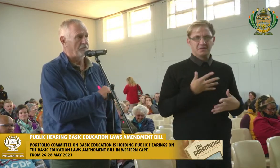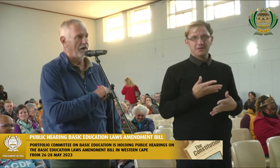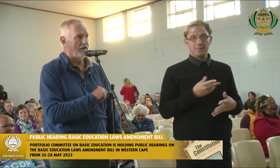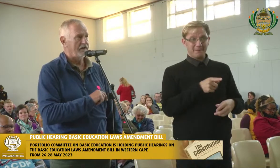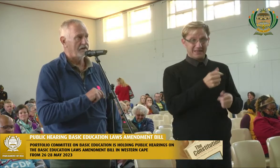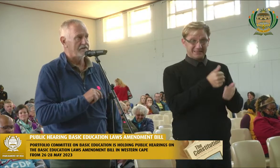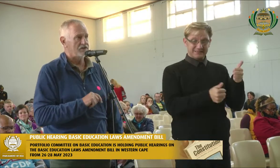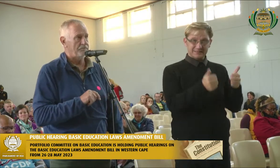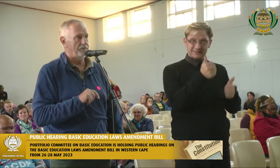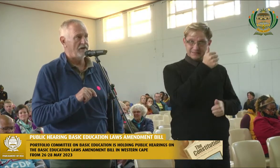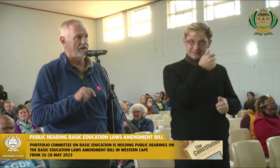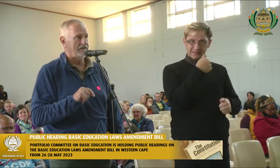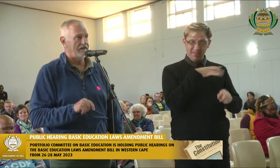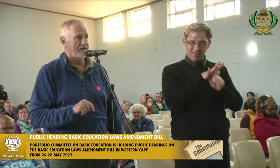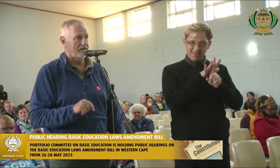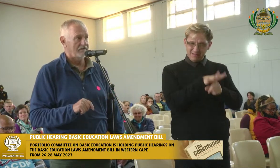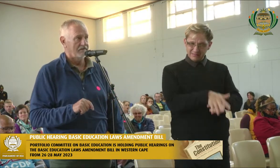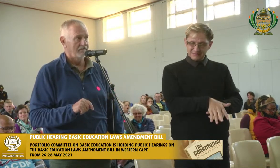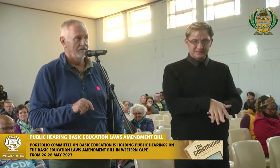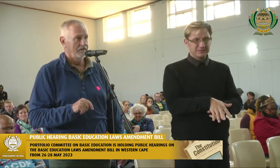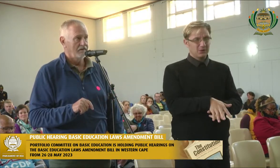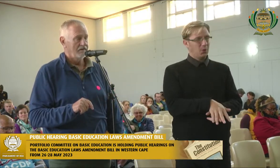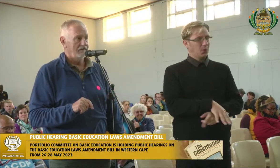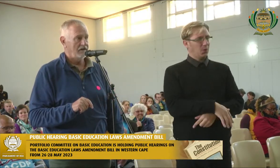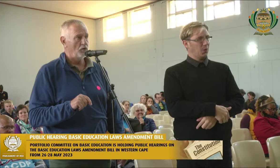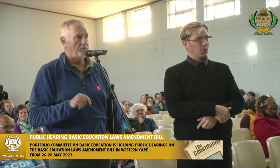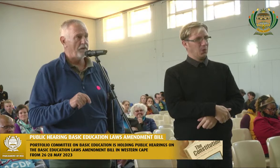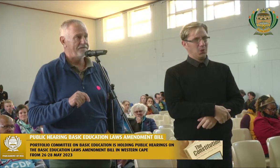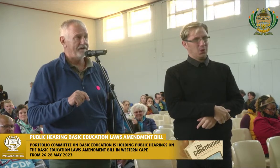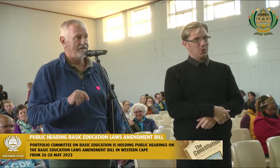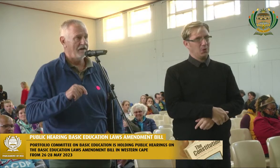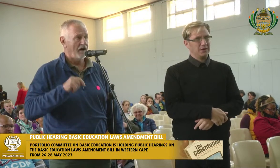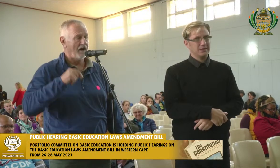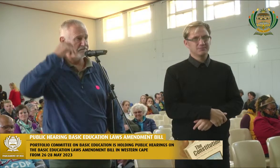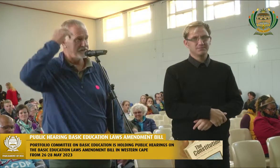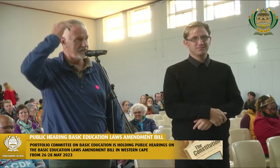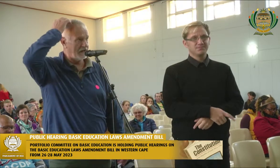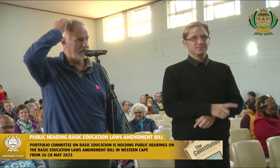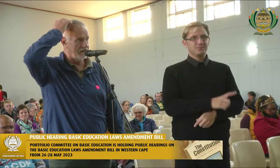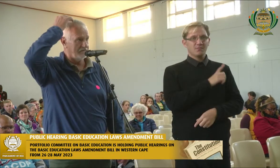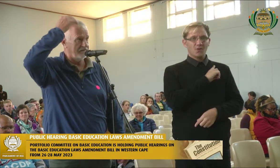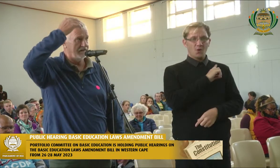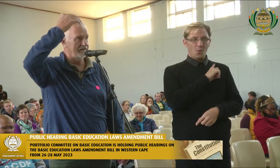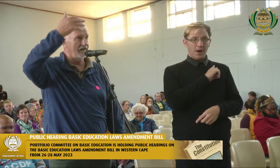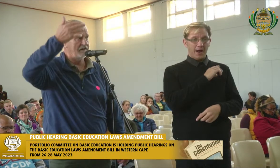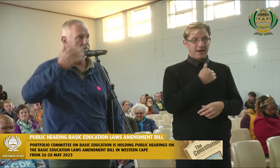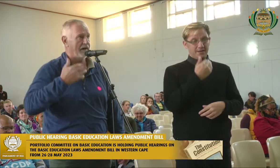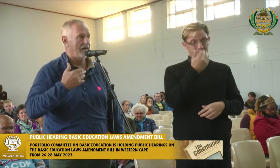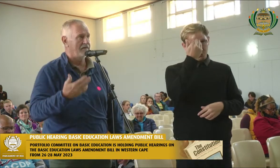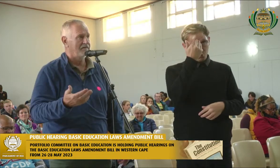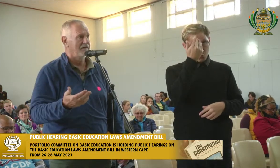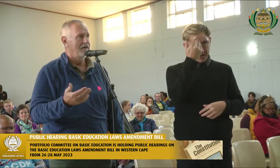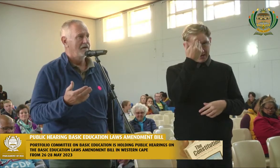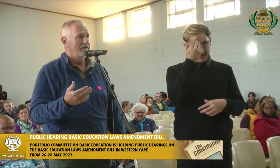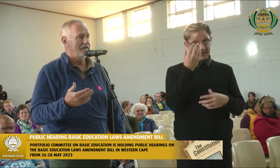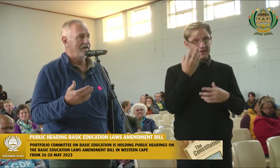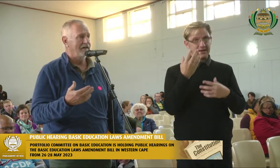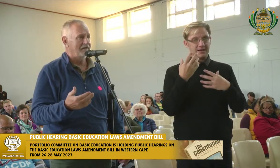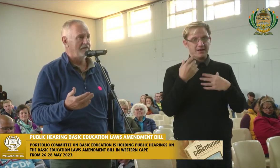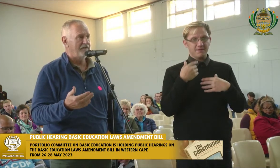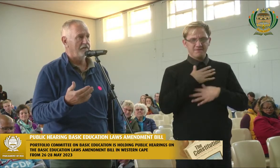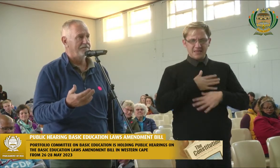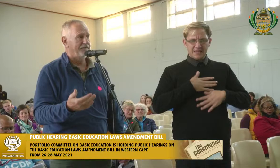distrik op daardie kinders geprojekteer het. Die dopamien afskeiding wat dit in die brein